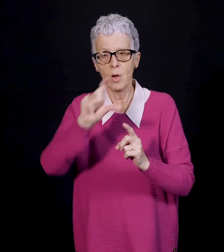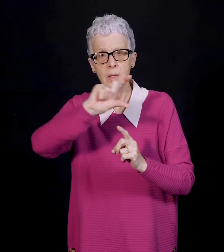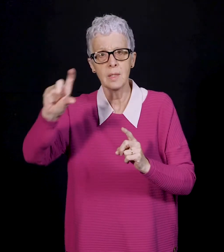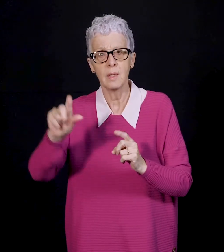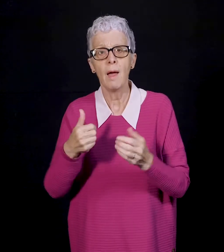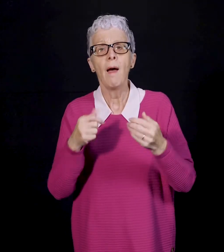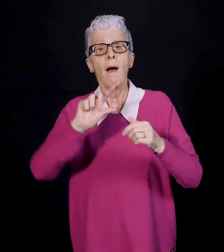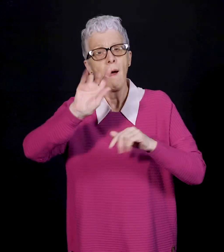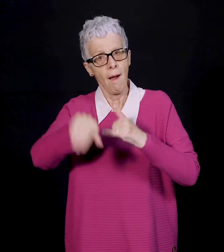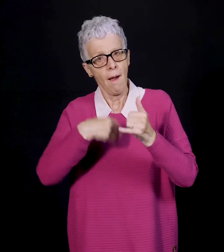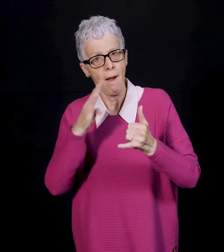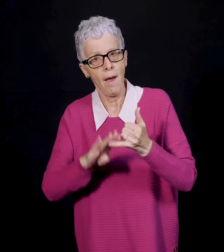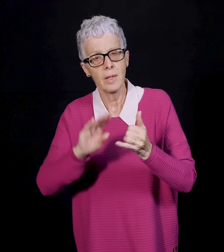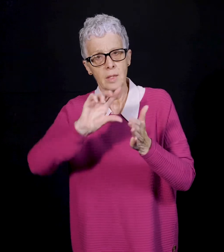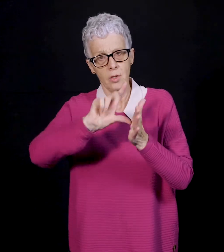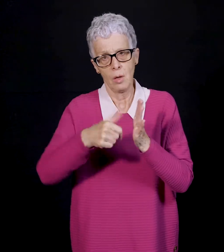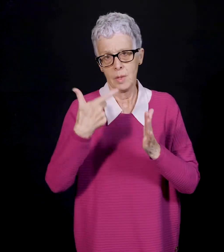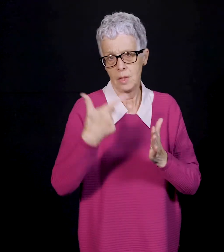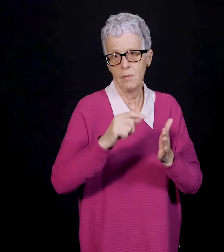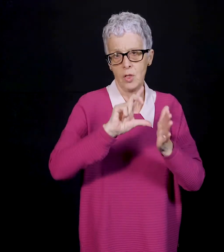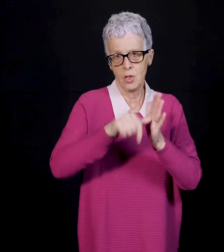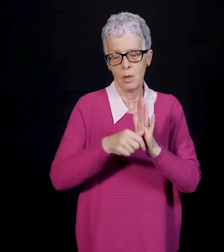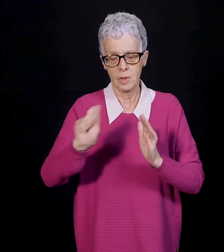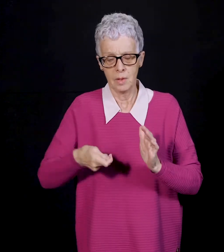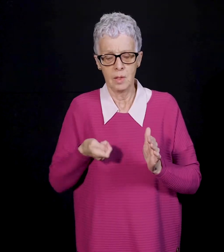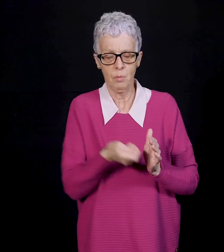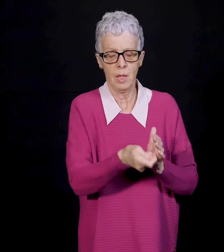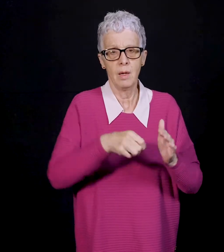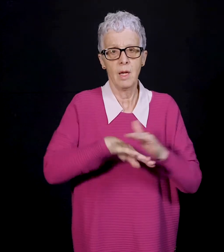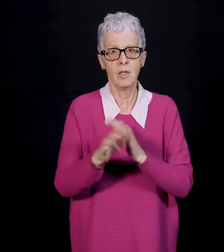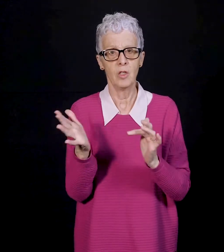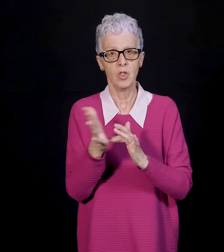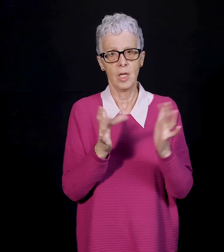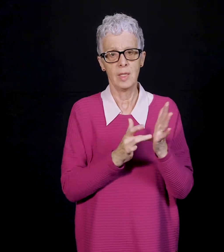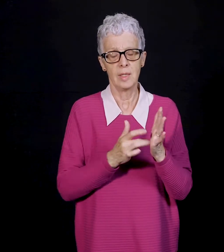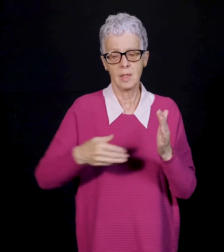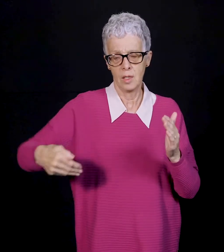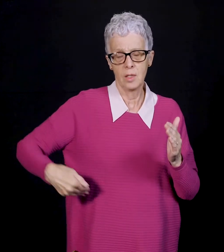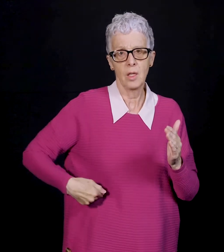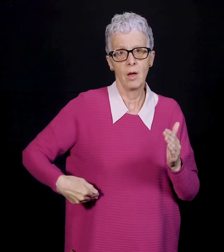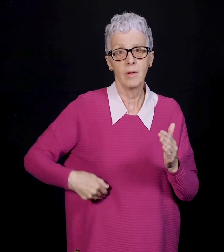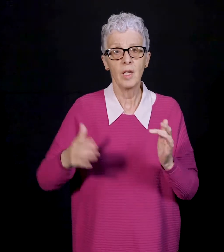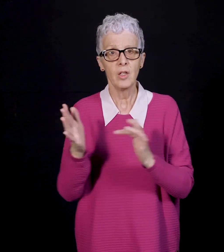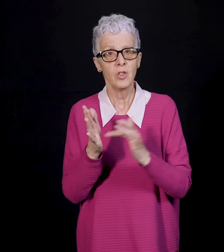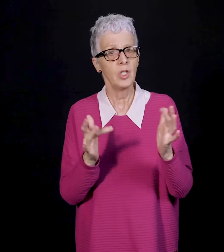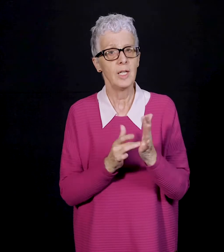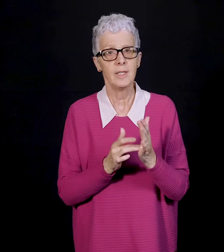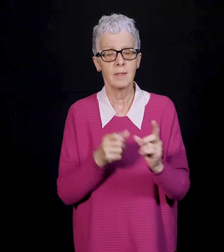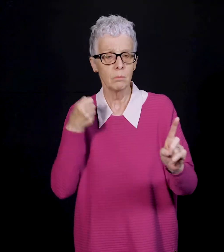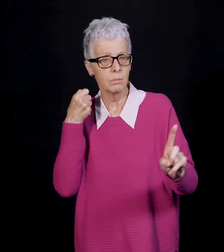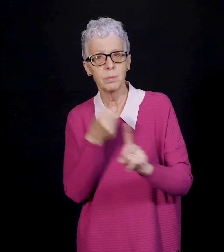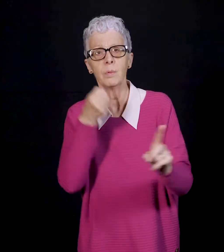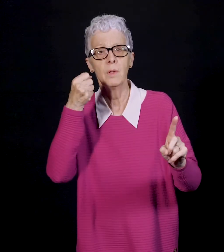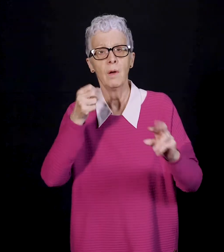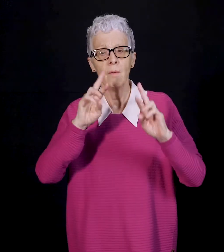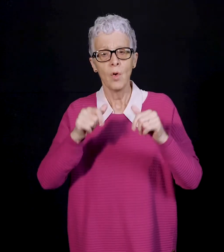into his side, and blood and water flowed out from it. Jesus was afflicted for our sin. Seven times